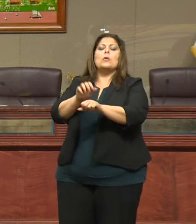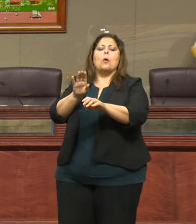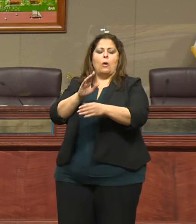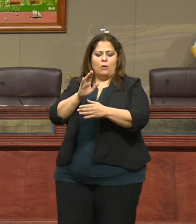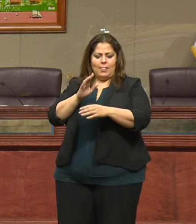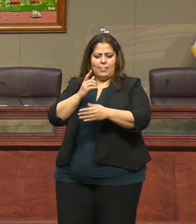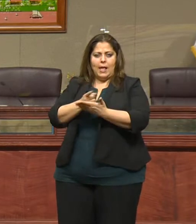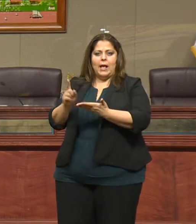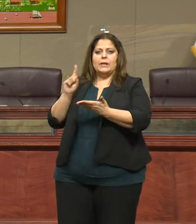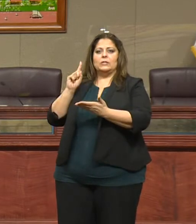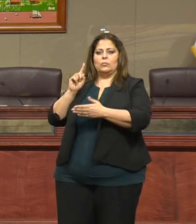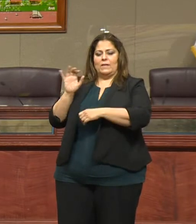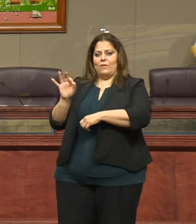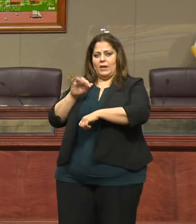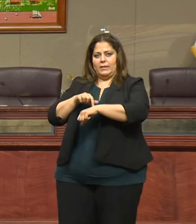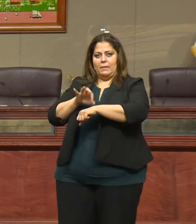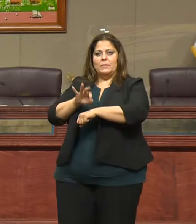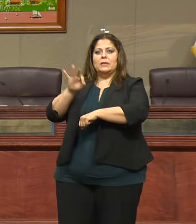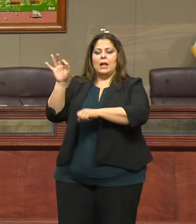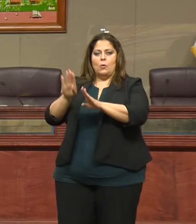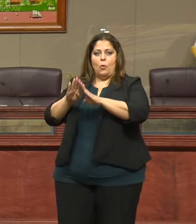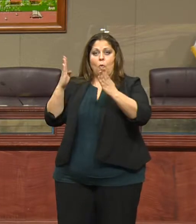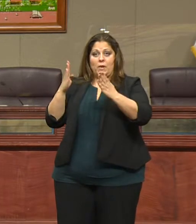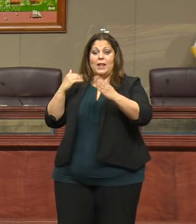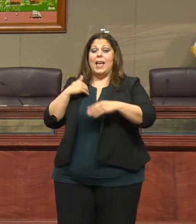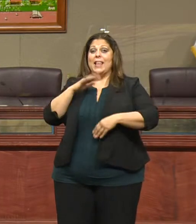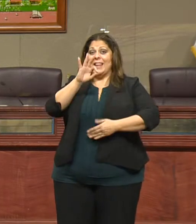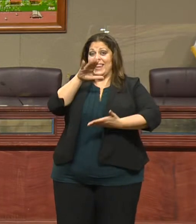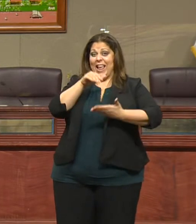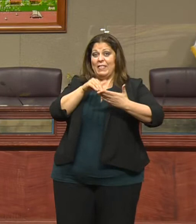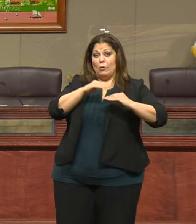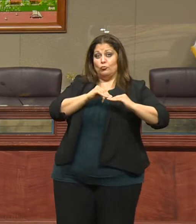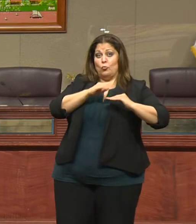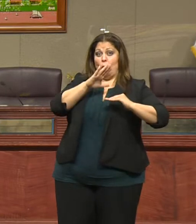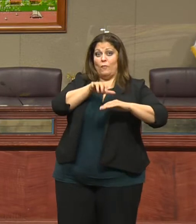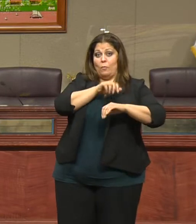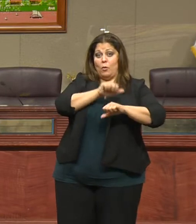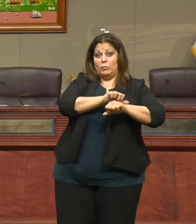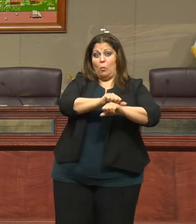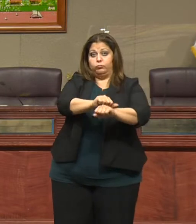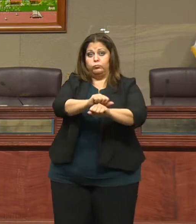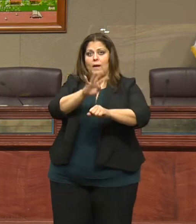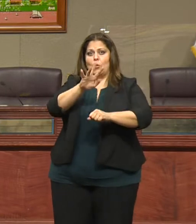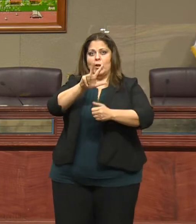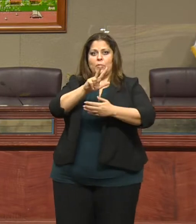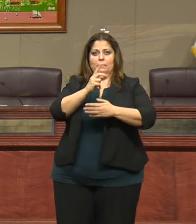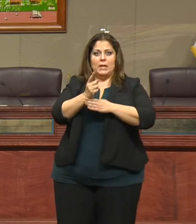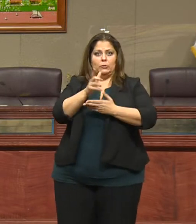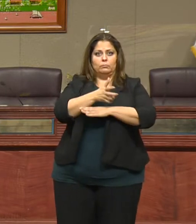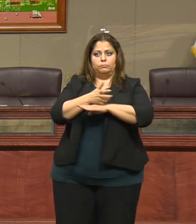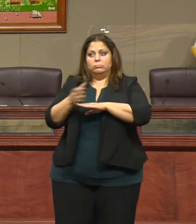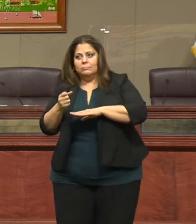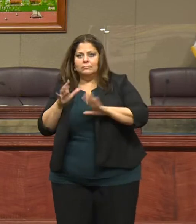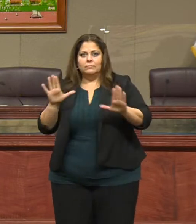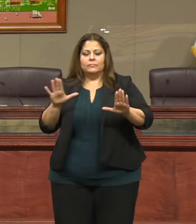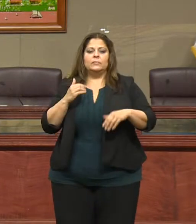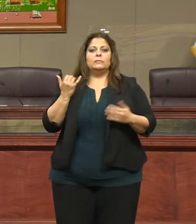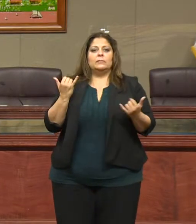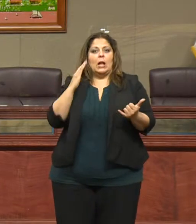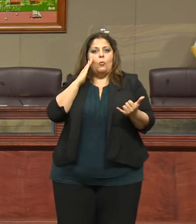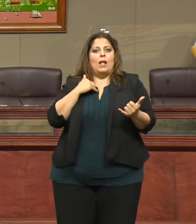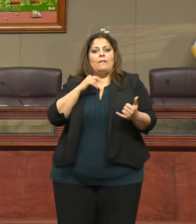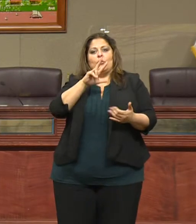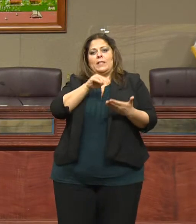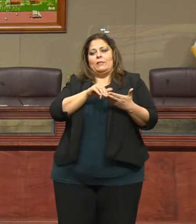and over 9,000 appointments were booked within 43 minutes. This week, the Orange County Convention Center will have roughly